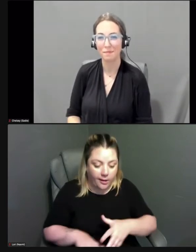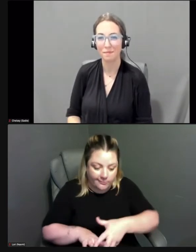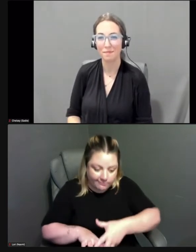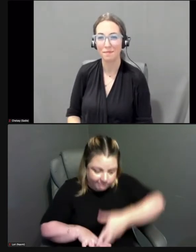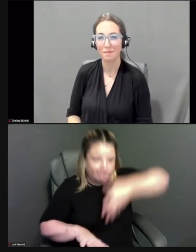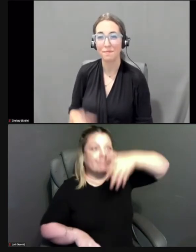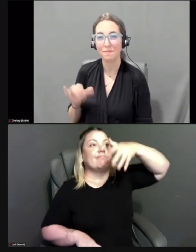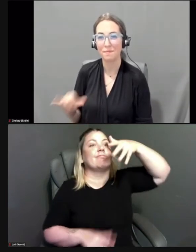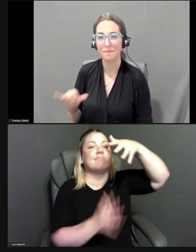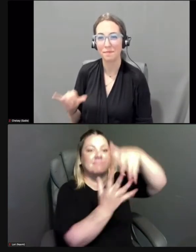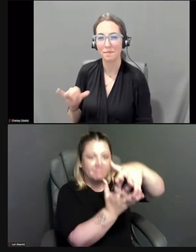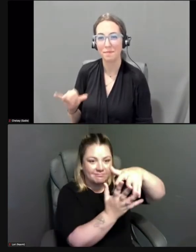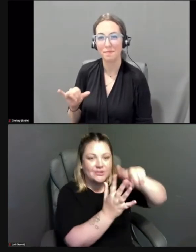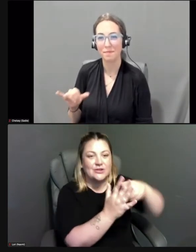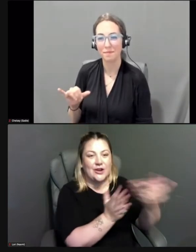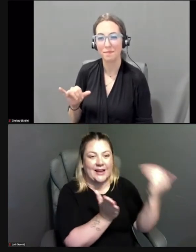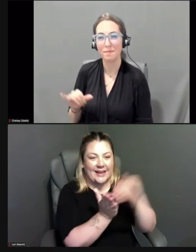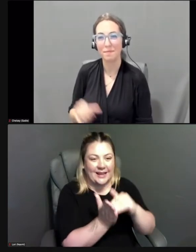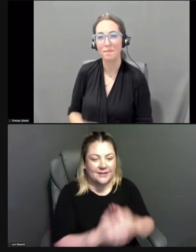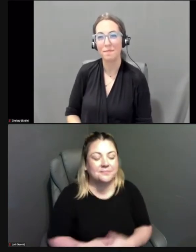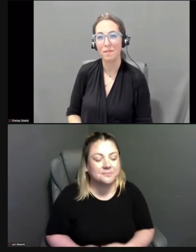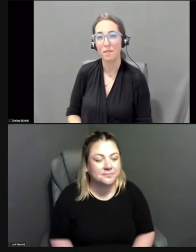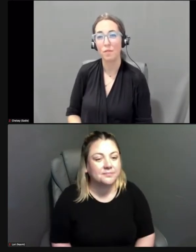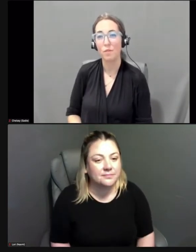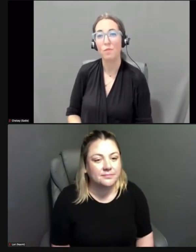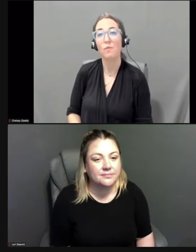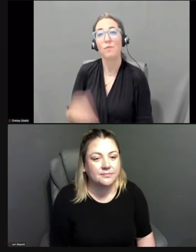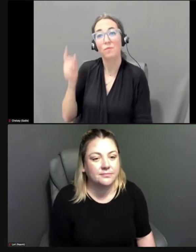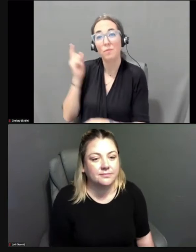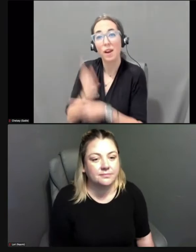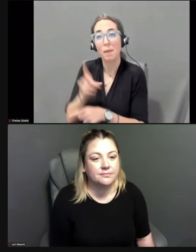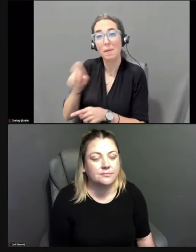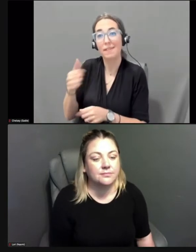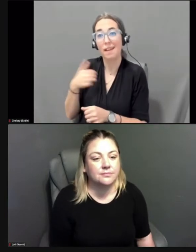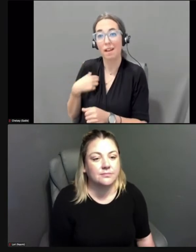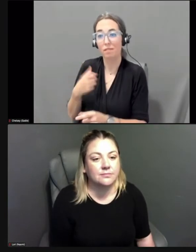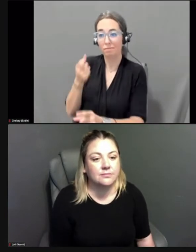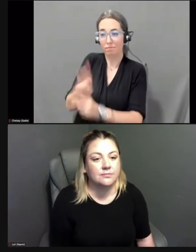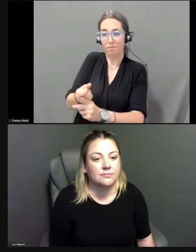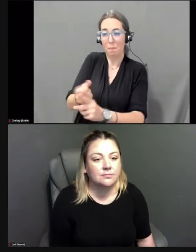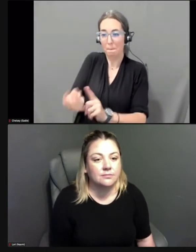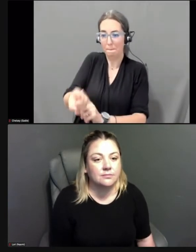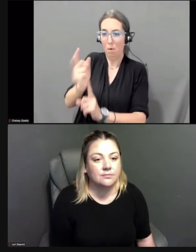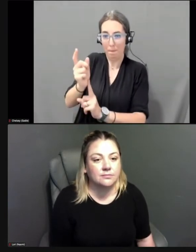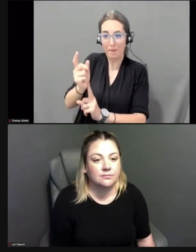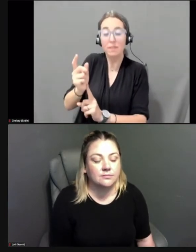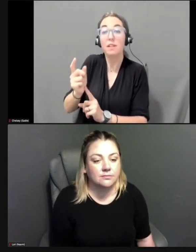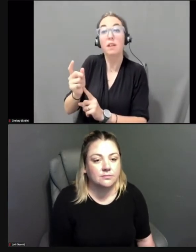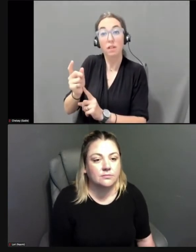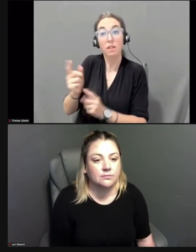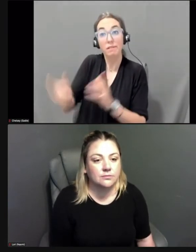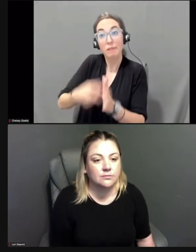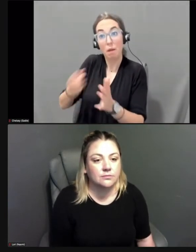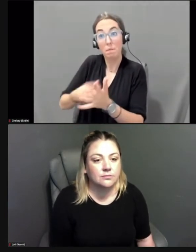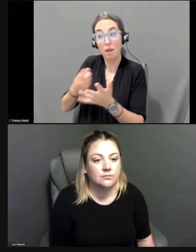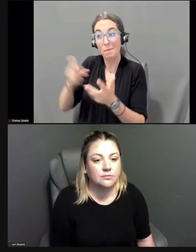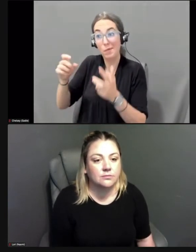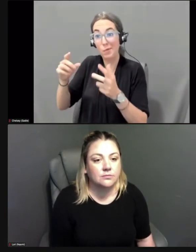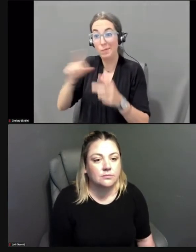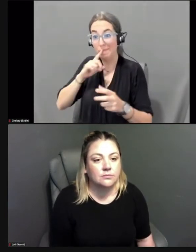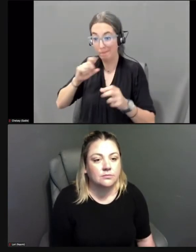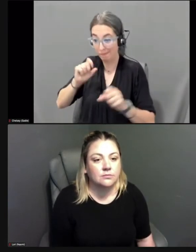Yeah, you have to have, like, that turning point. And sometimes it is, like, a physical move, a restart,